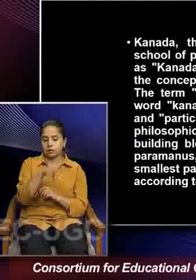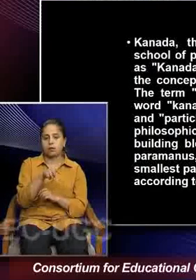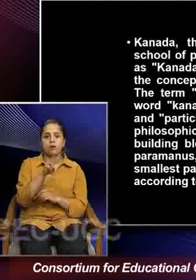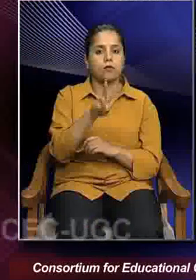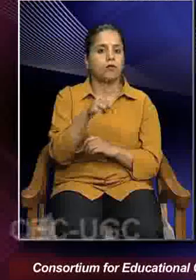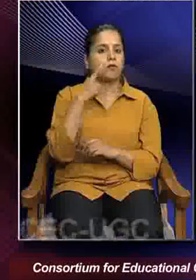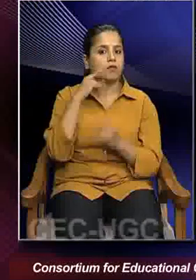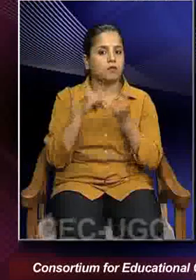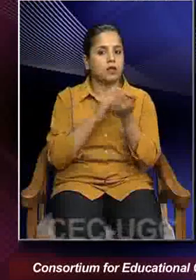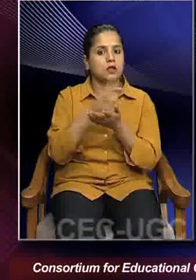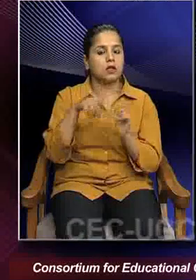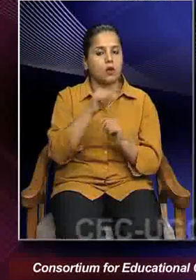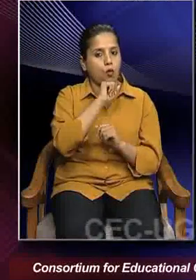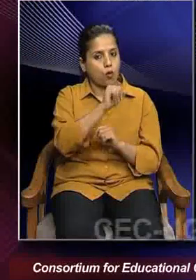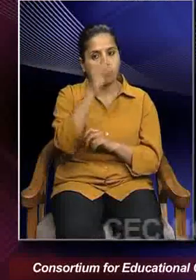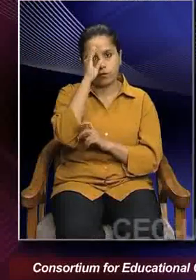Vaiśeṣika philosophy.